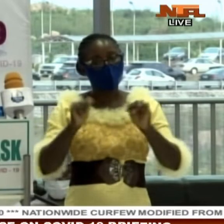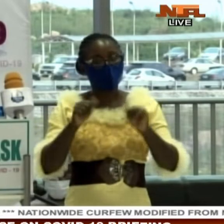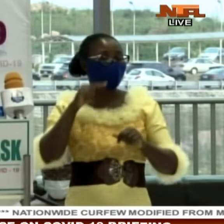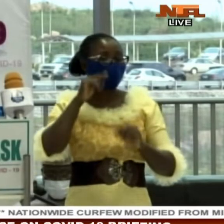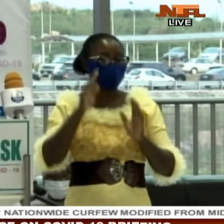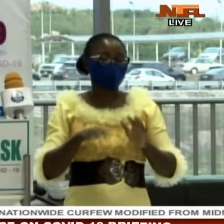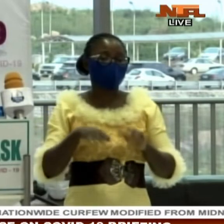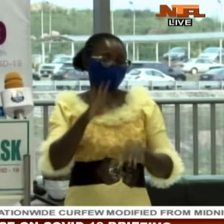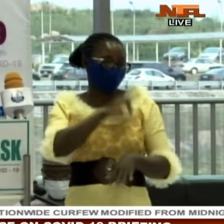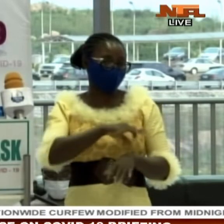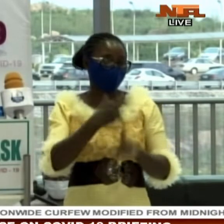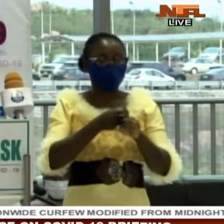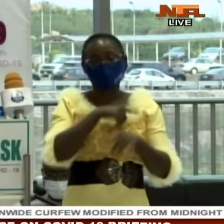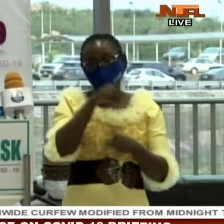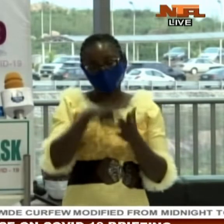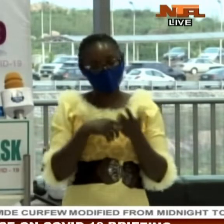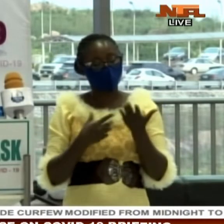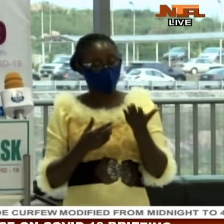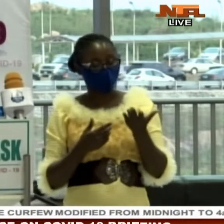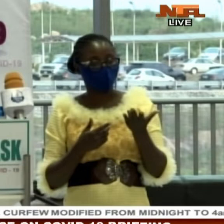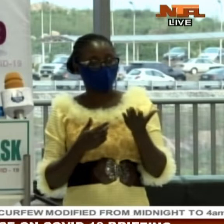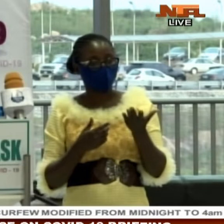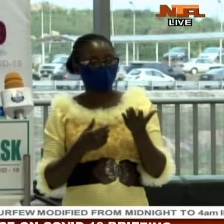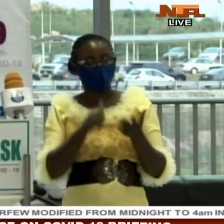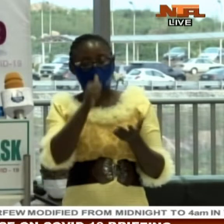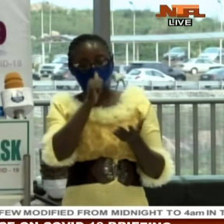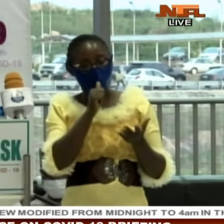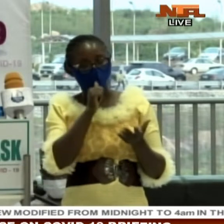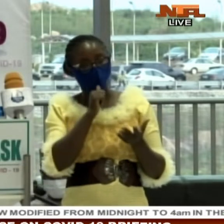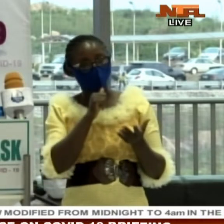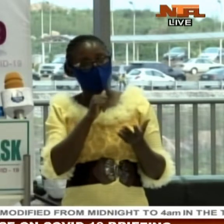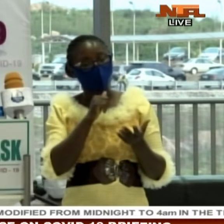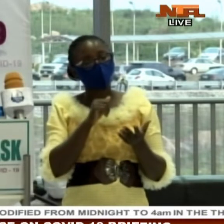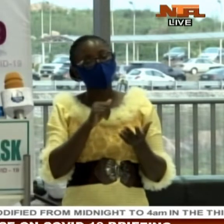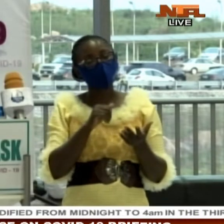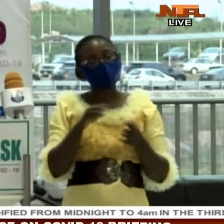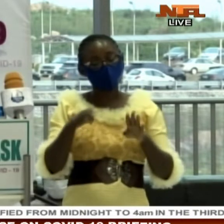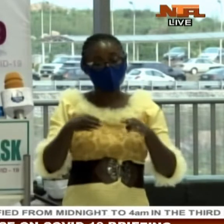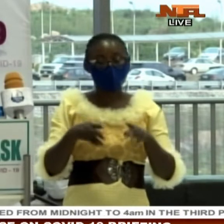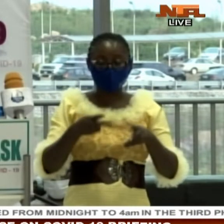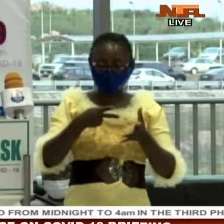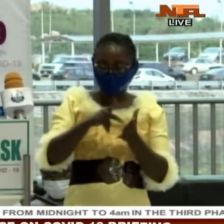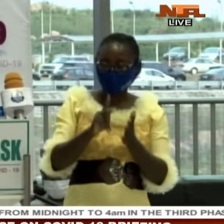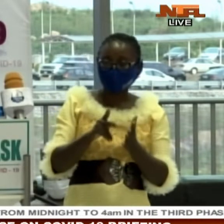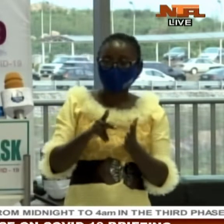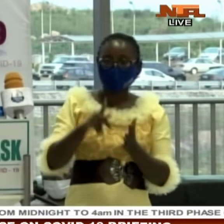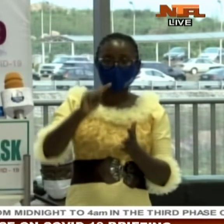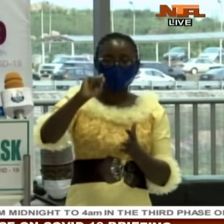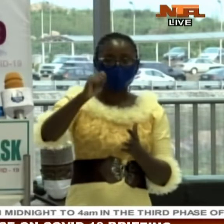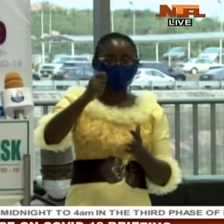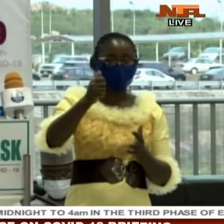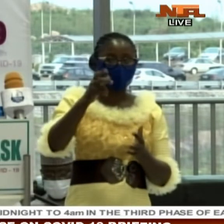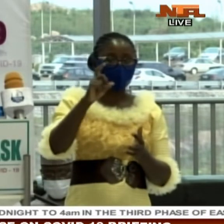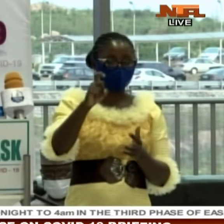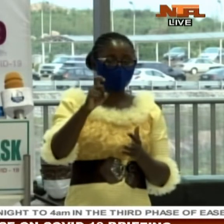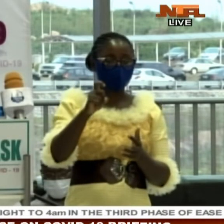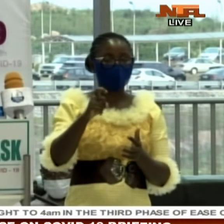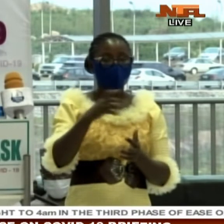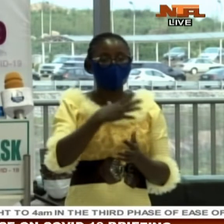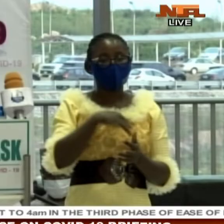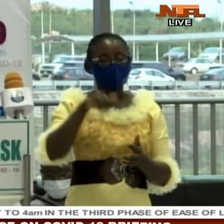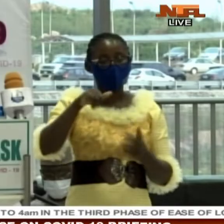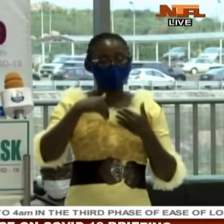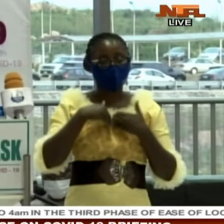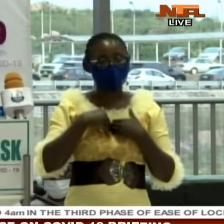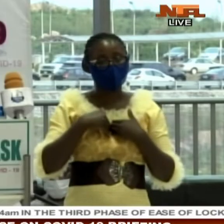Well, private businesses pay tax, and there's also a small percentage that is levied by